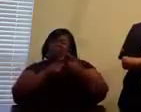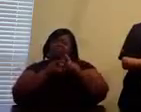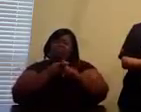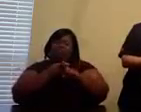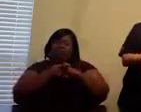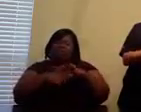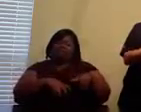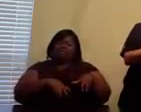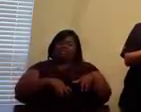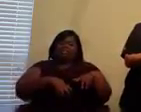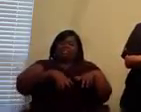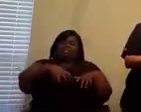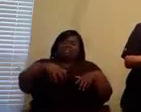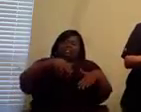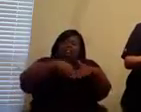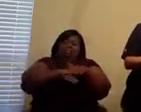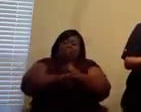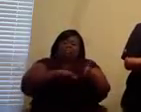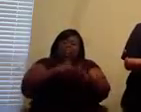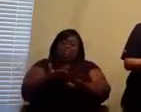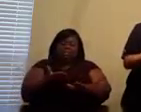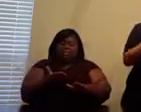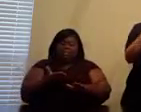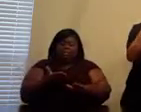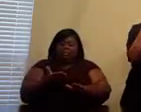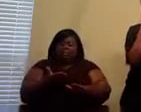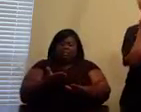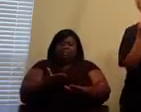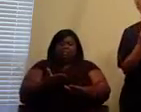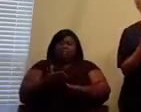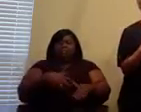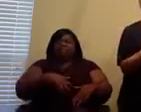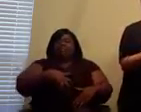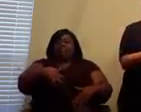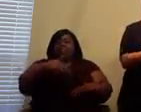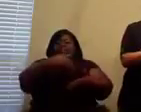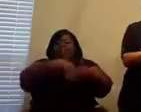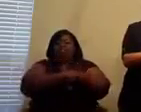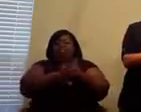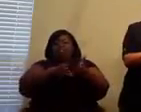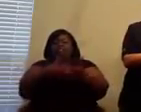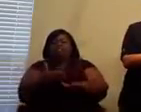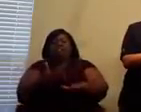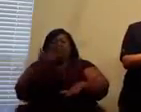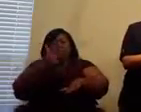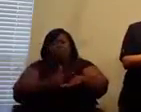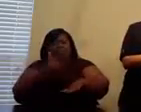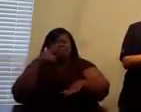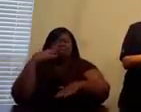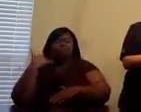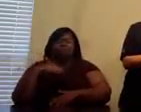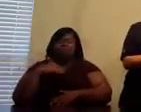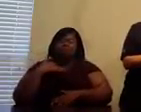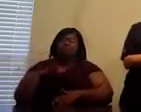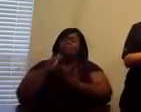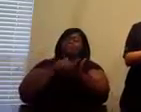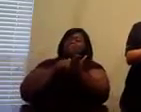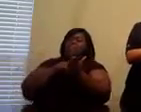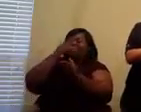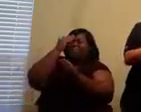was poisoned with dioxin and blue dye. And I forgot to mention, the core of this